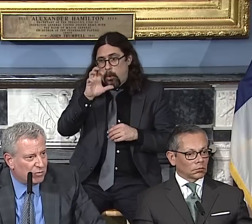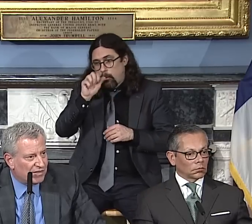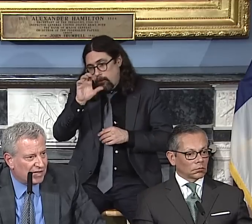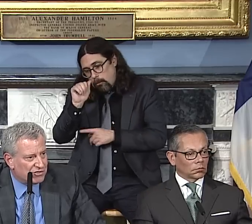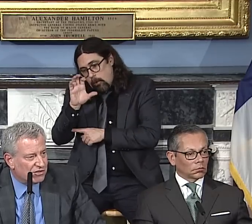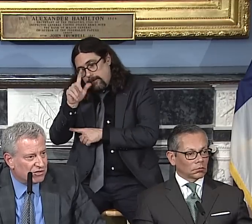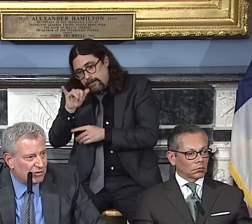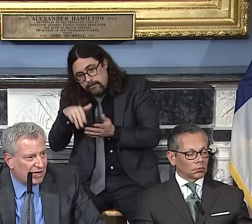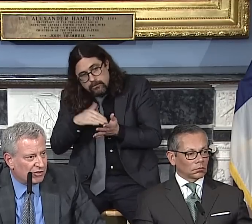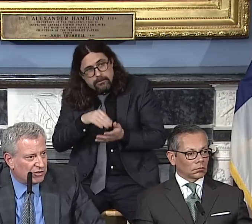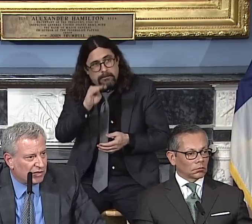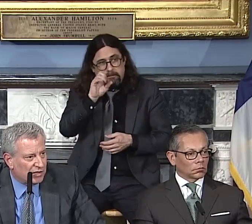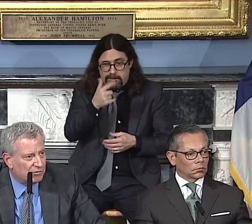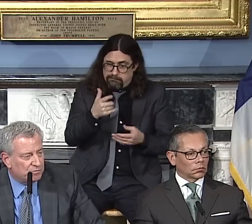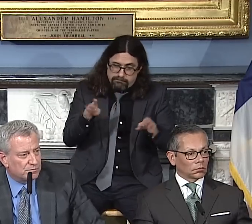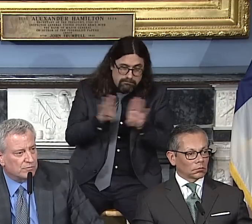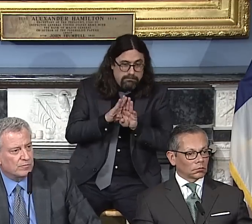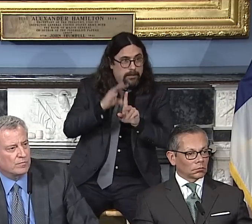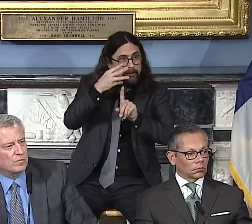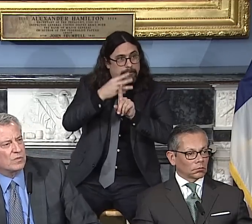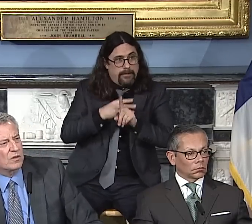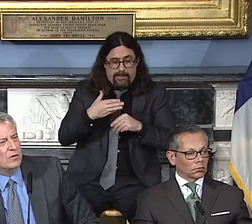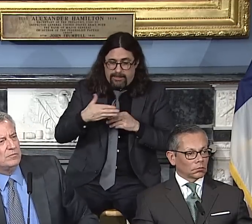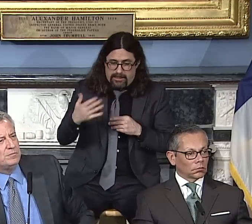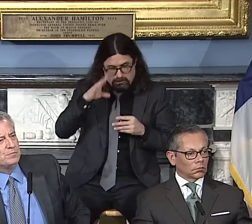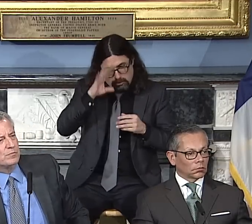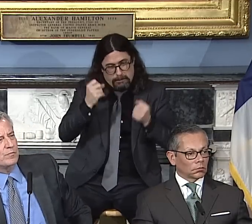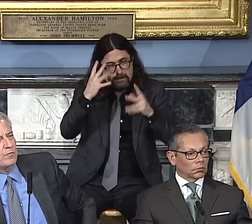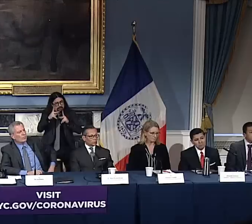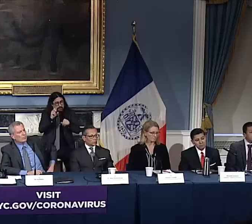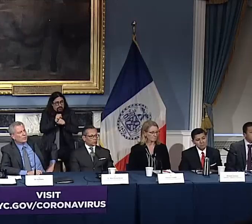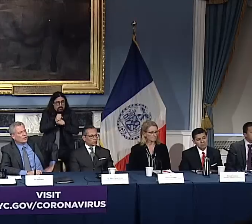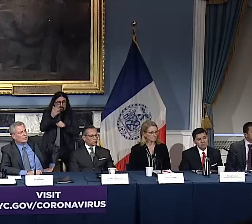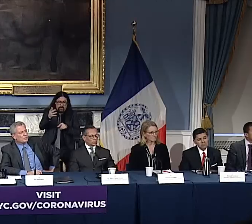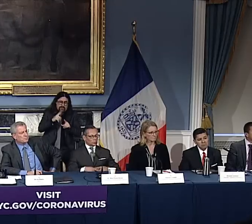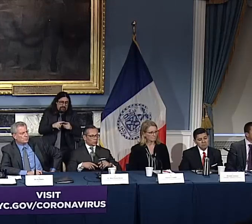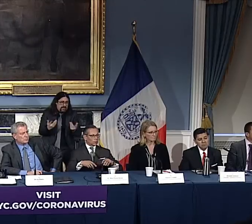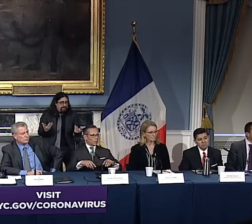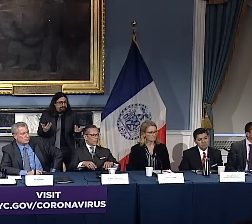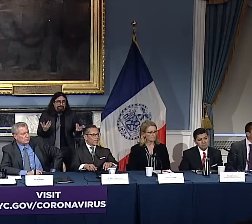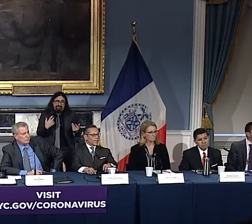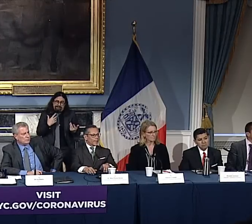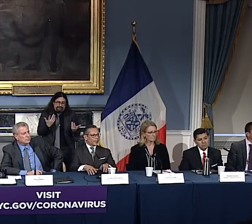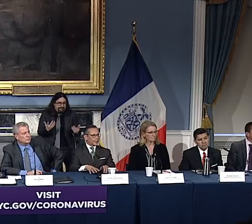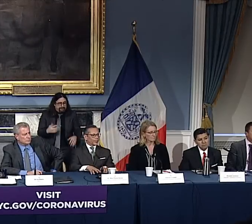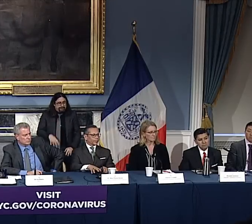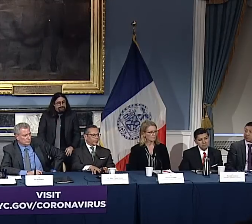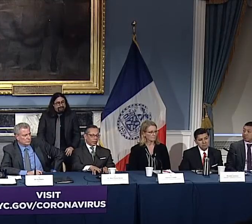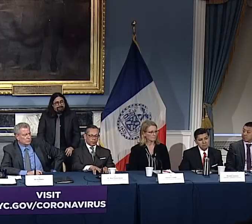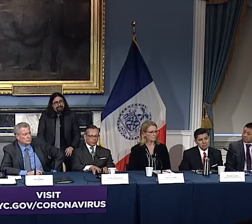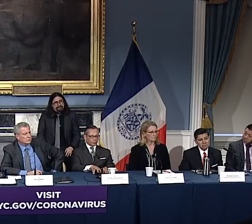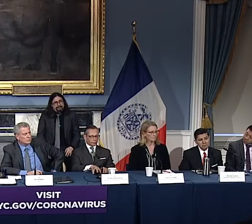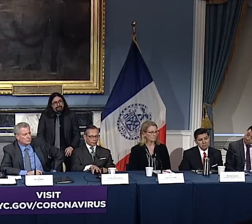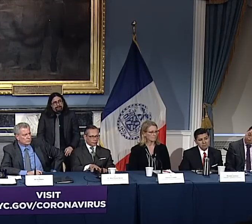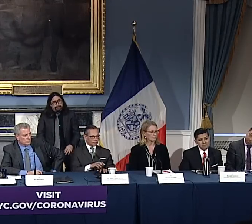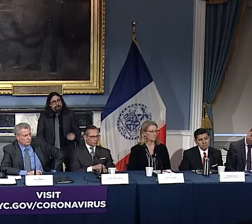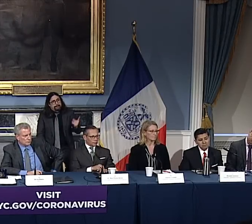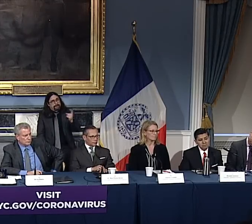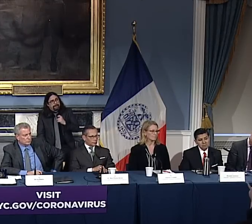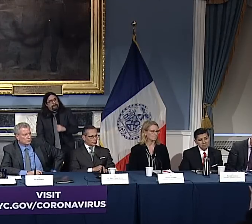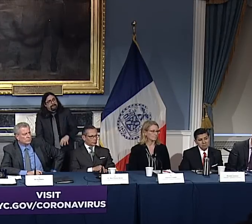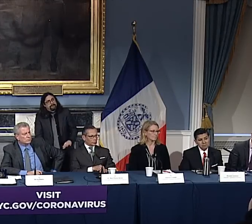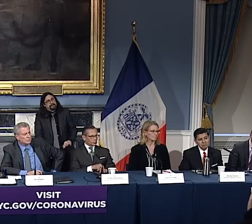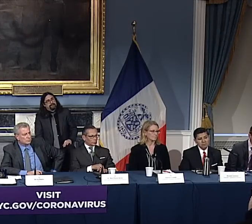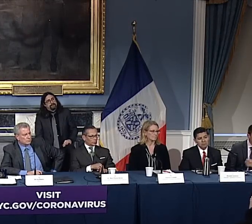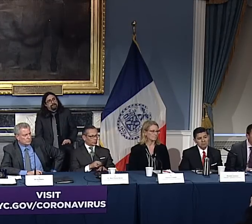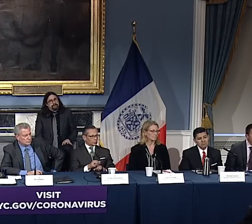they do, but that's just the reality right now. The other question is, viewers are calling us concerned about weddings. Weekend is fast approaching. Most